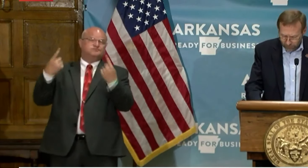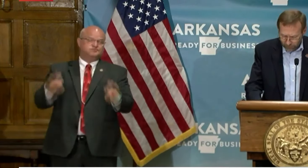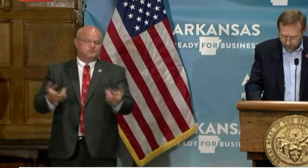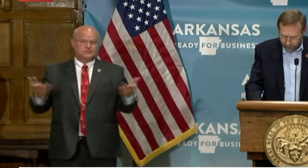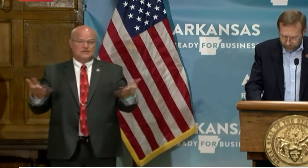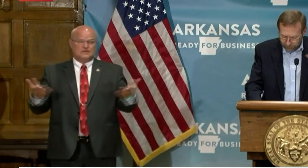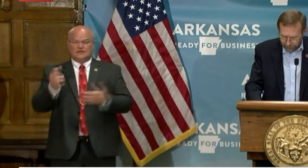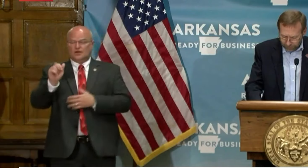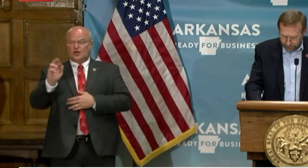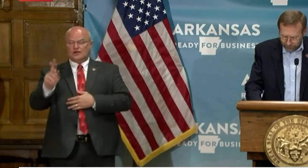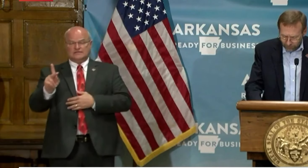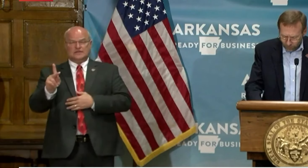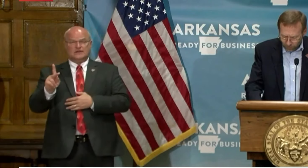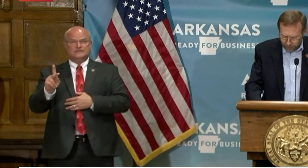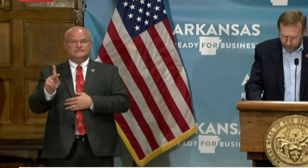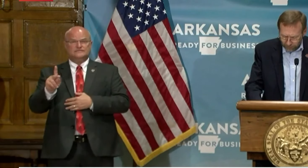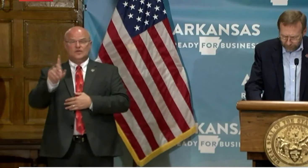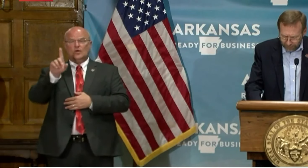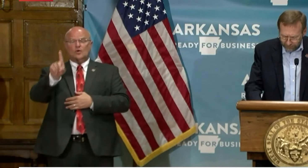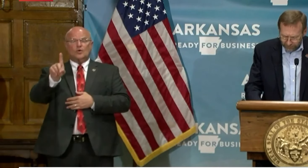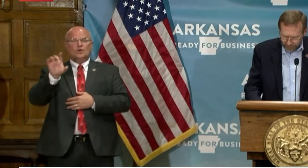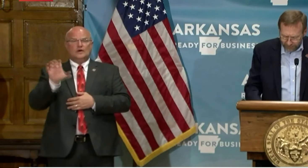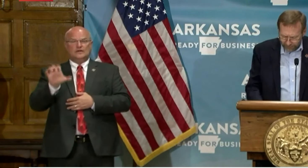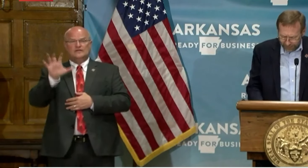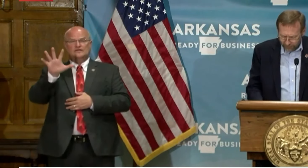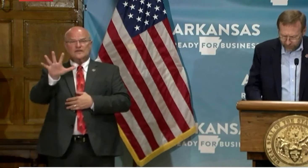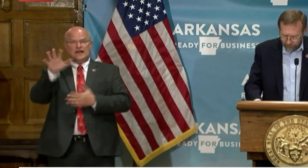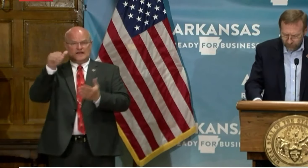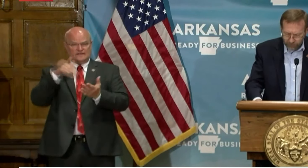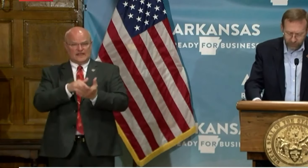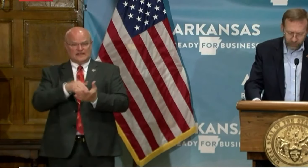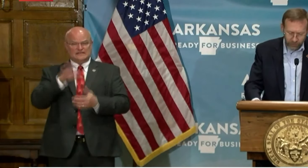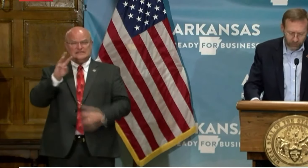in Arkansas is